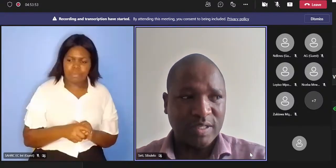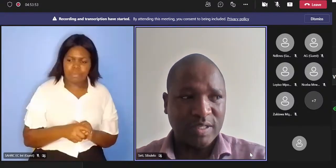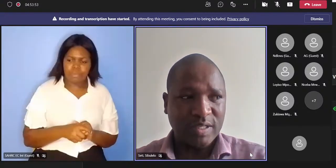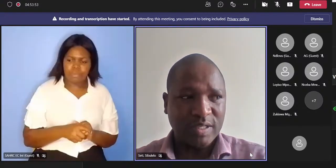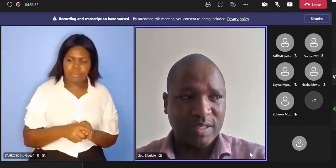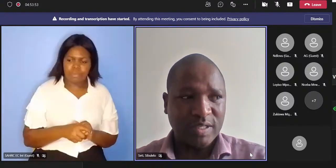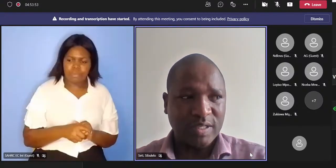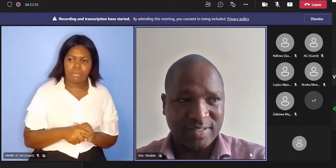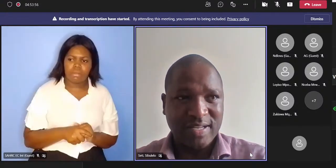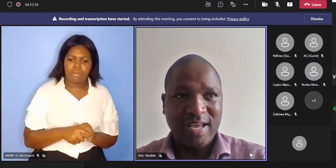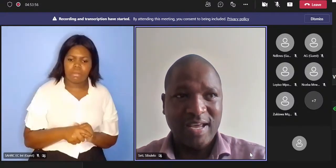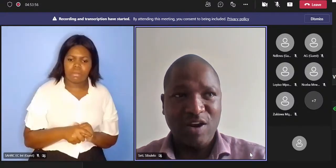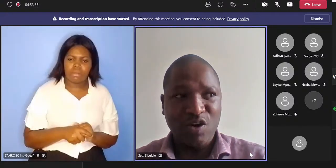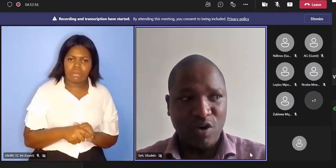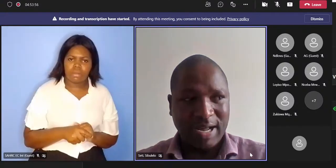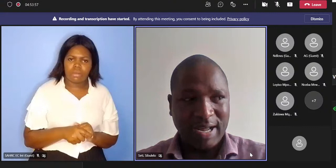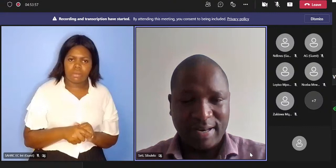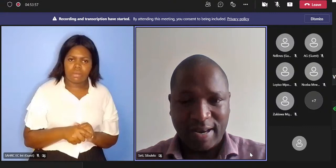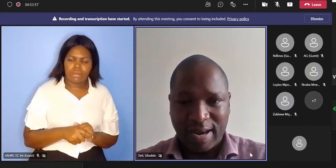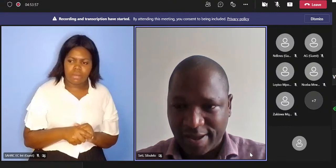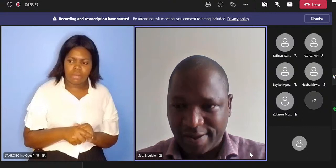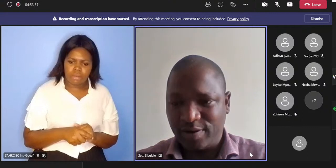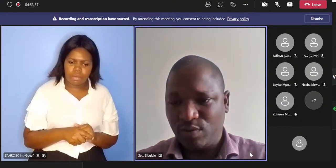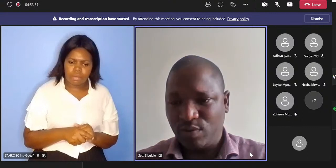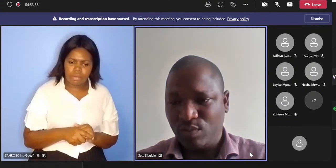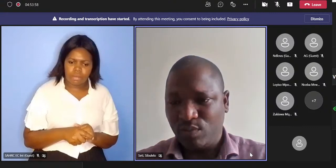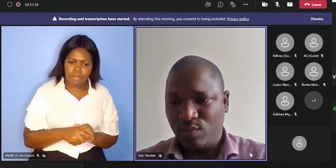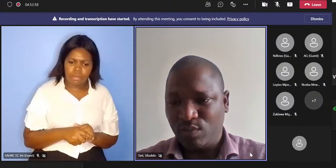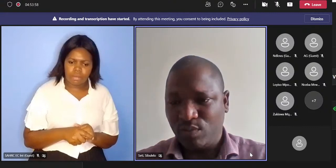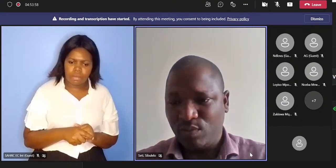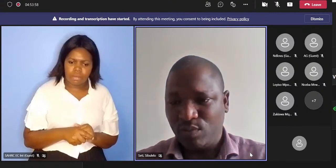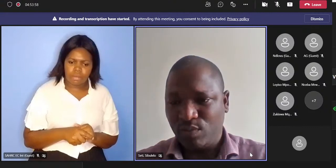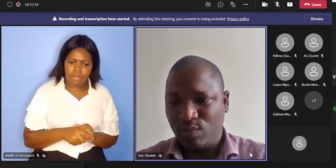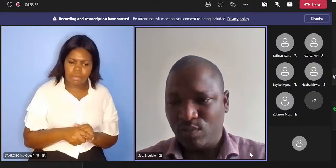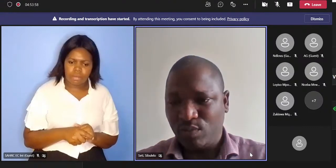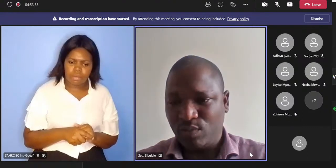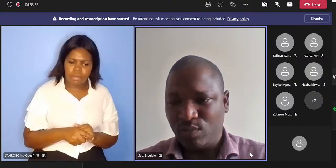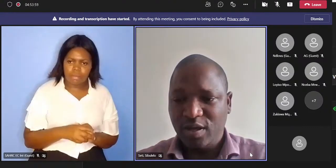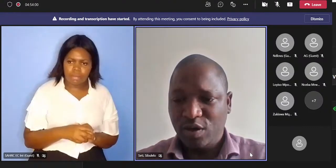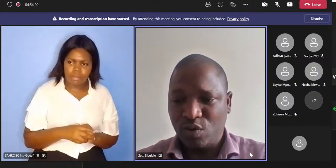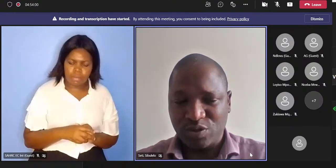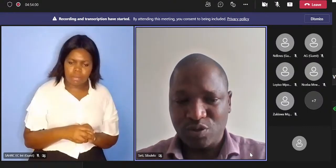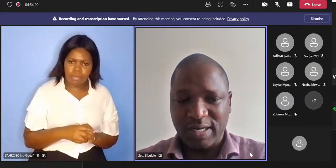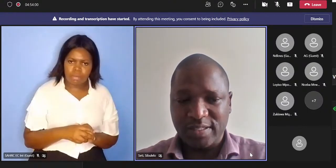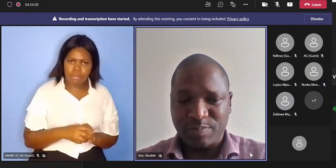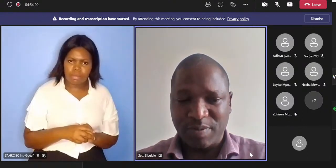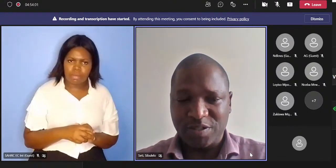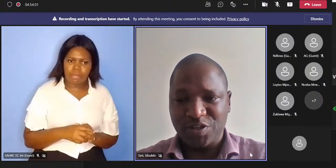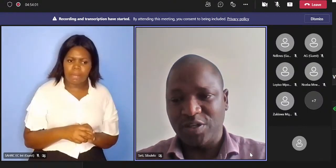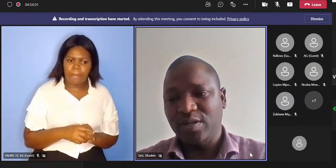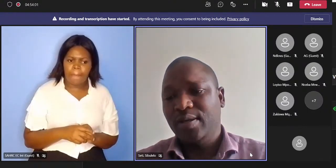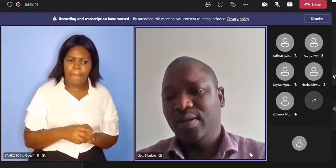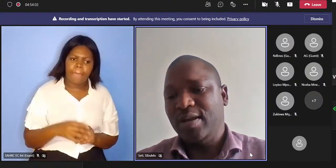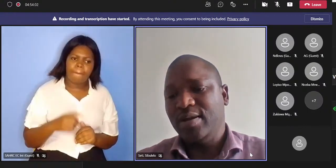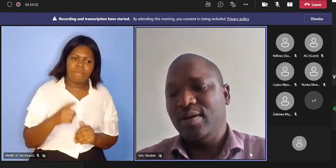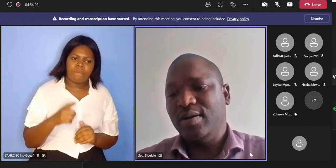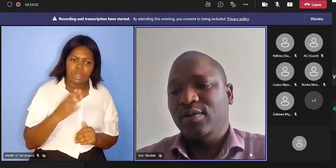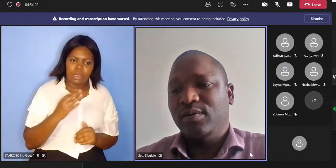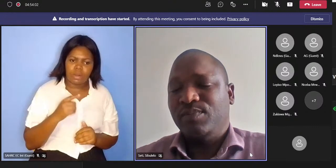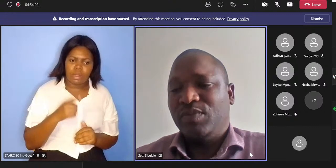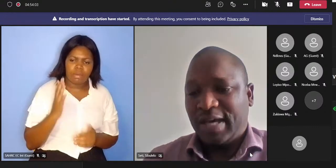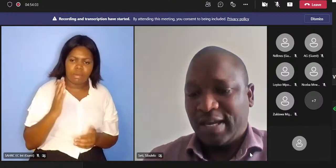the terms of those trusts are no longer in line with the prevailing constitutional dispensation,